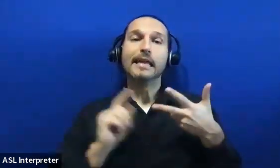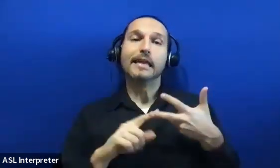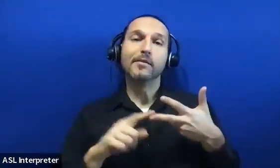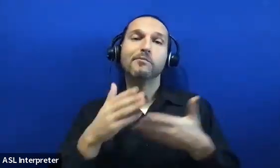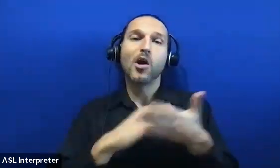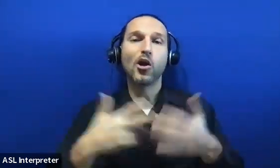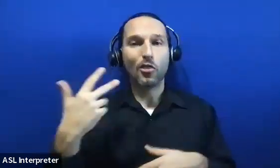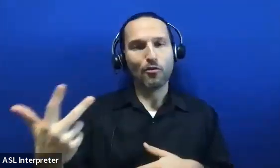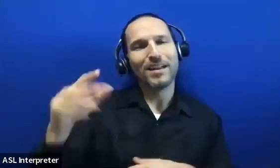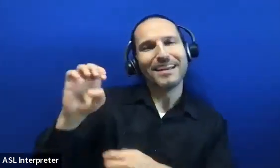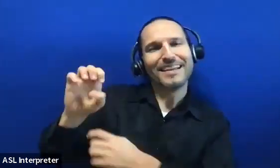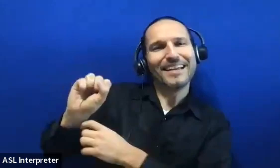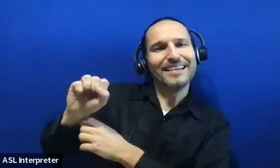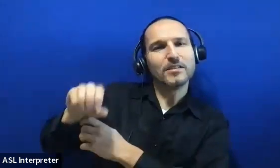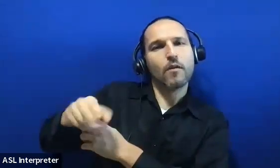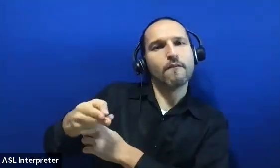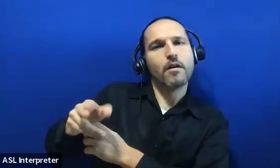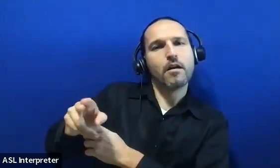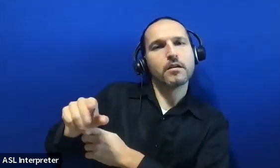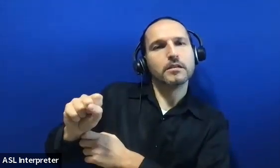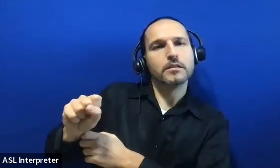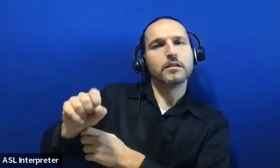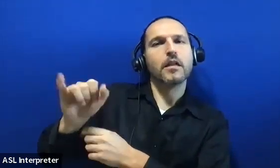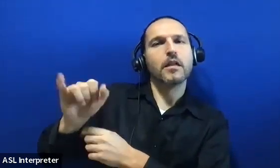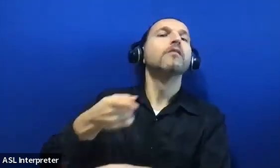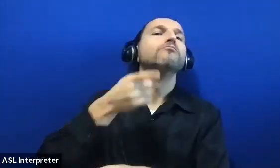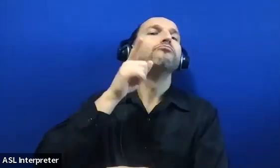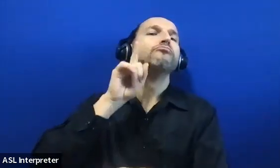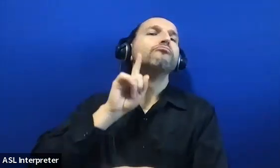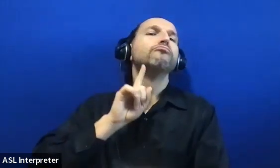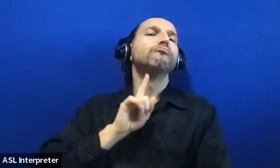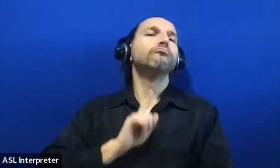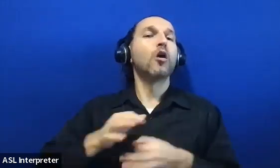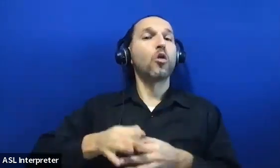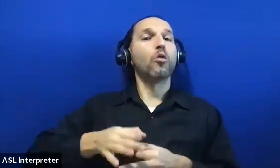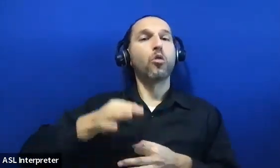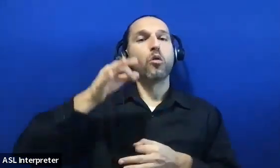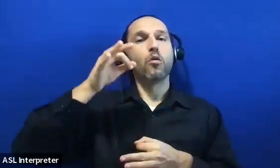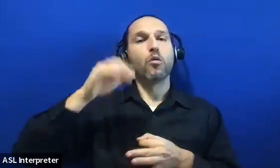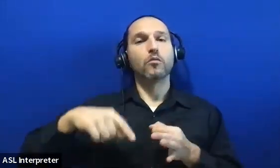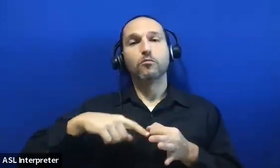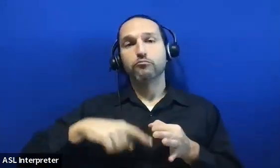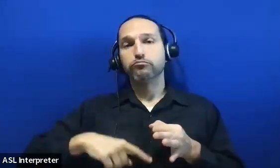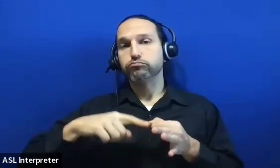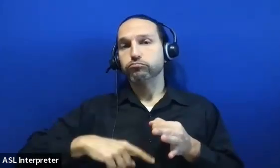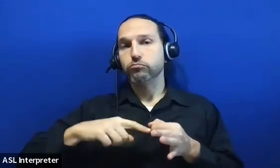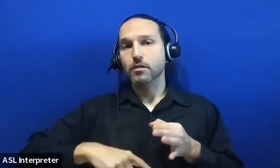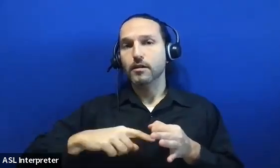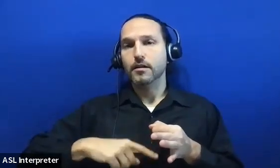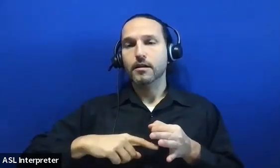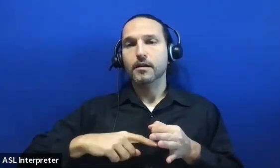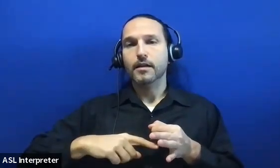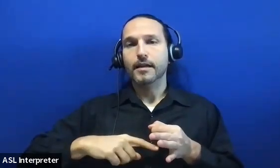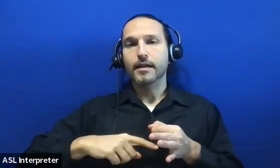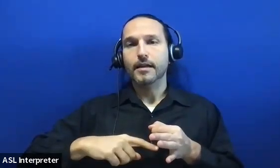the food travels down the lower part of our throat, called the esophagus. And then as you can see at the